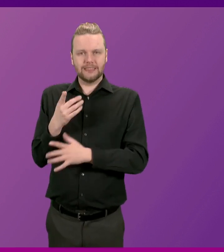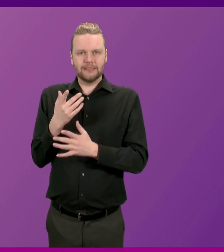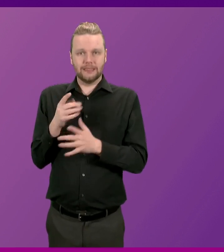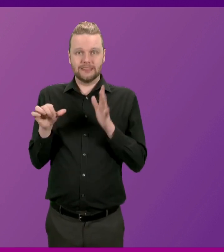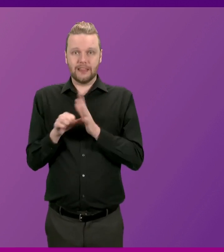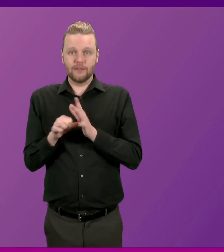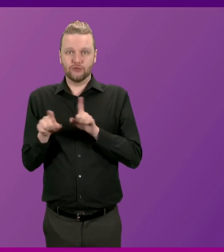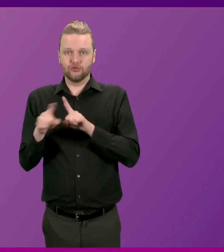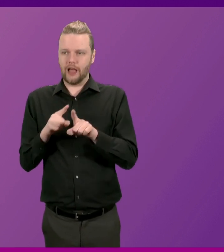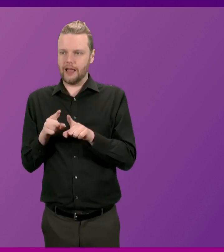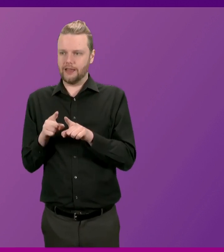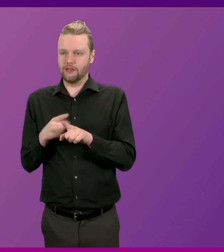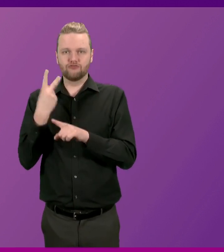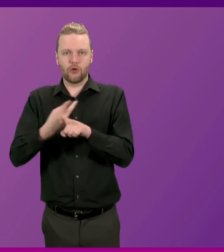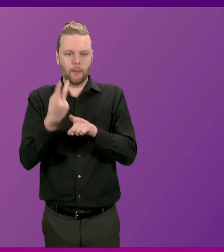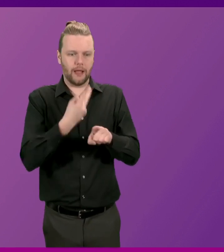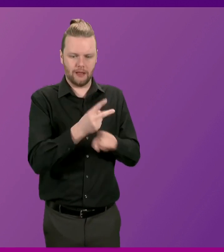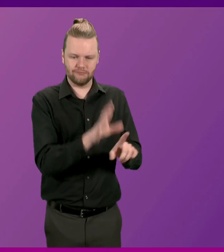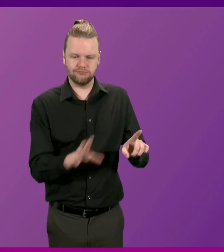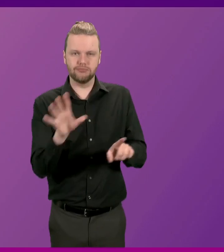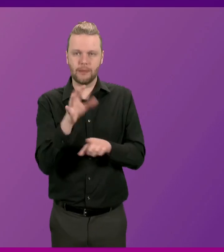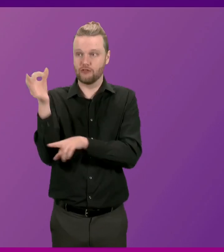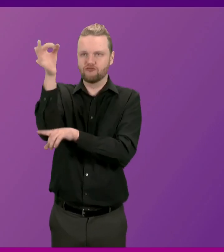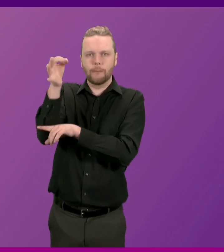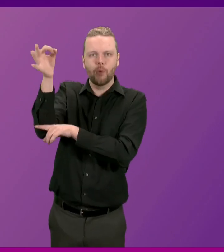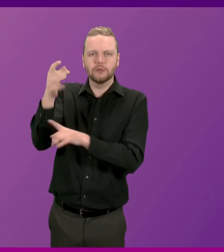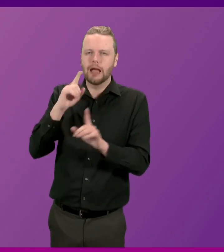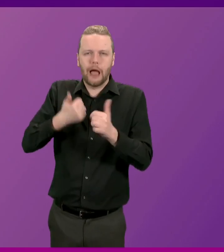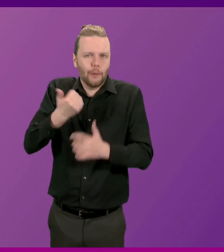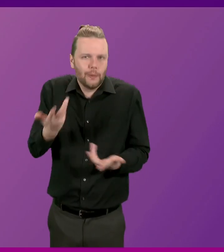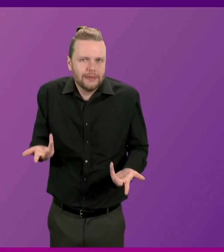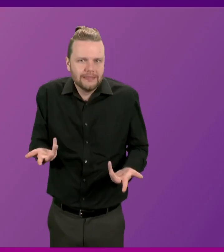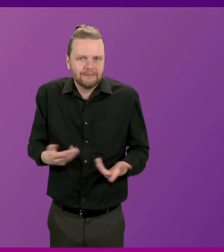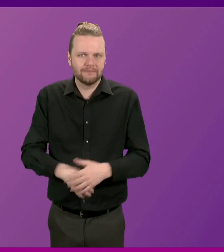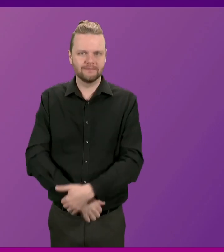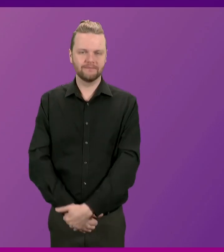to replicate in very remote areas.